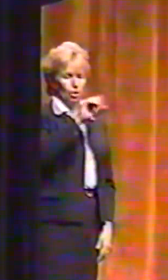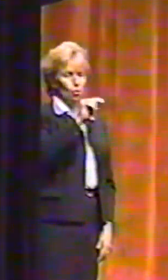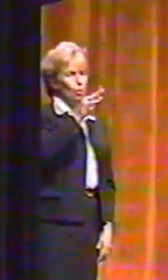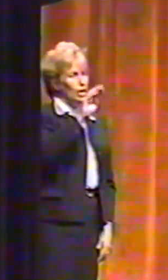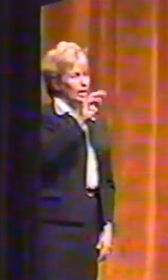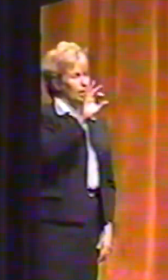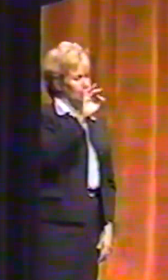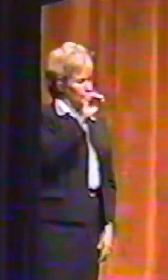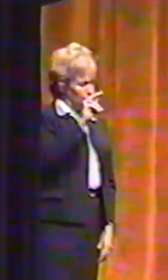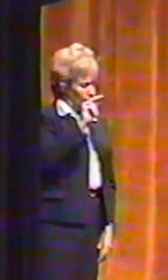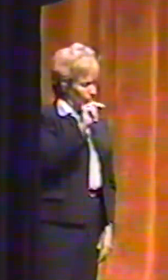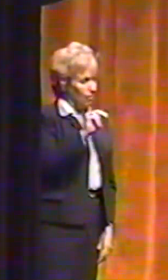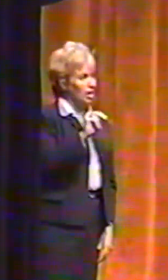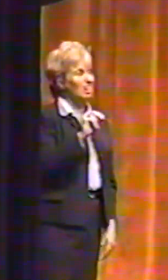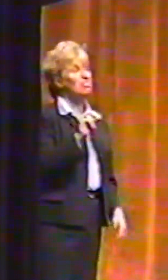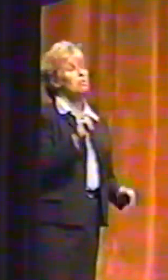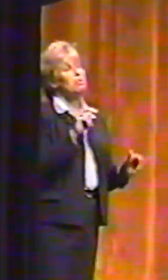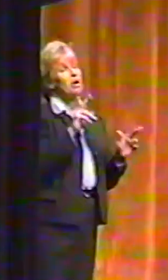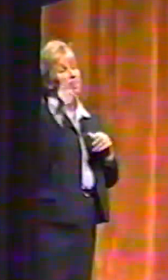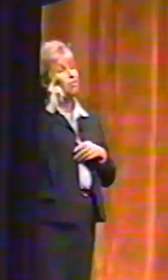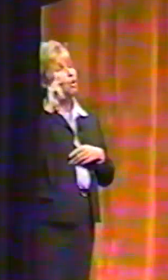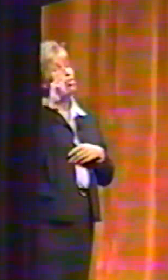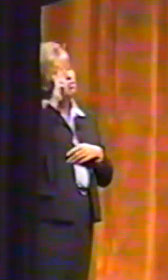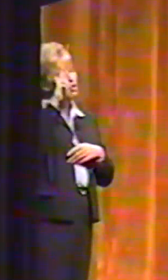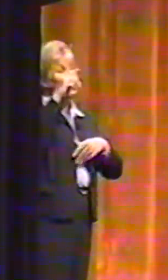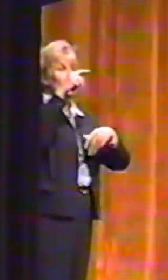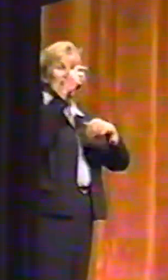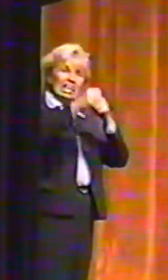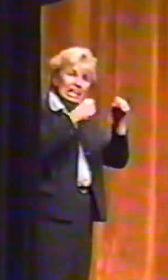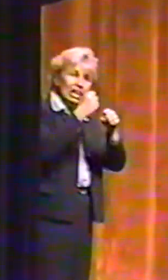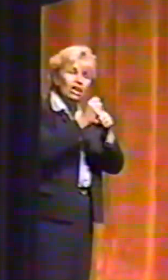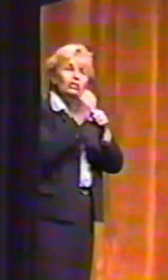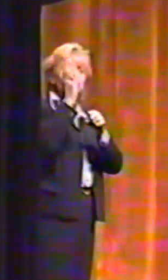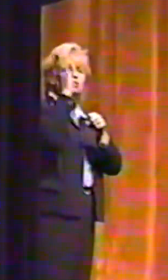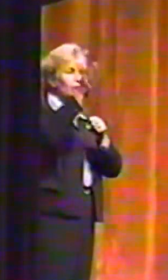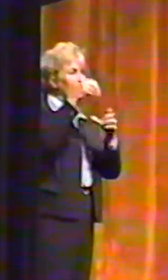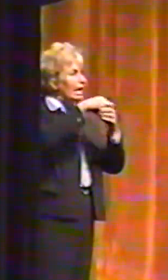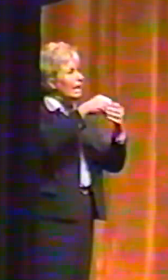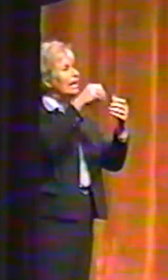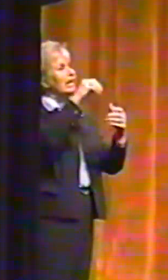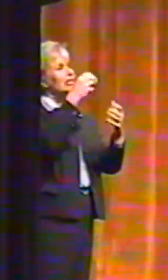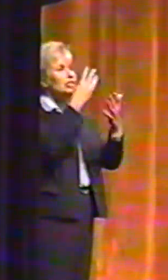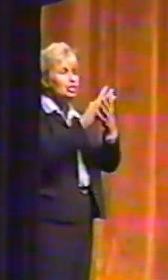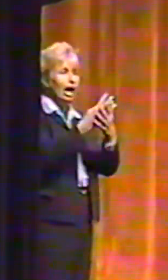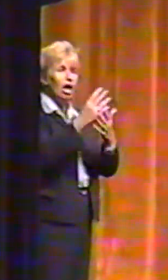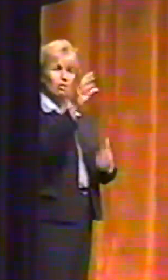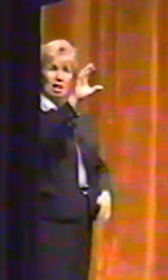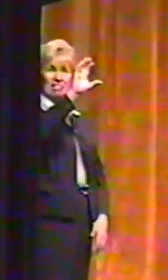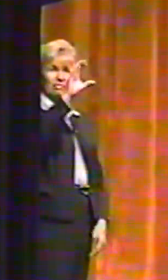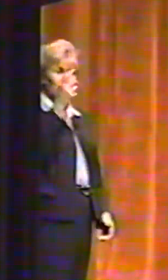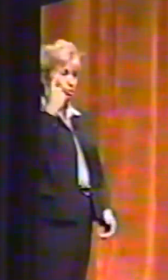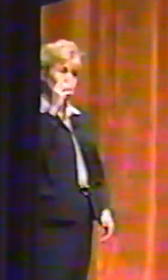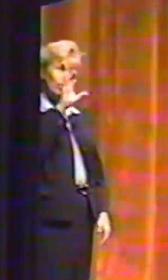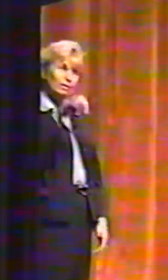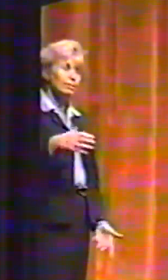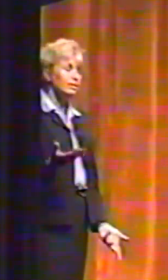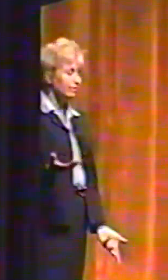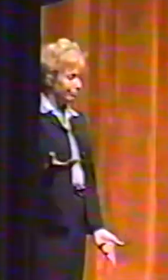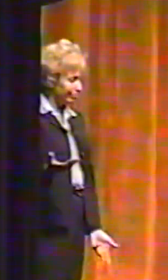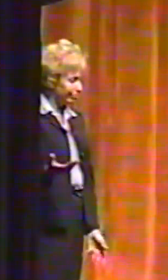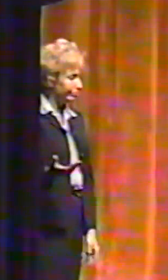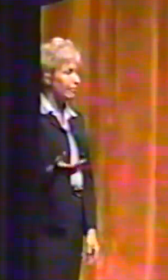third straight Christmas behind bars and facing deportation while sitting in a jail near Seattle. He was